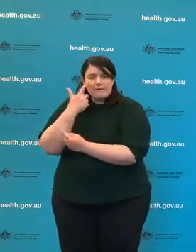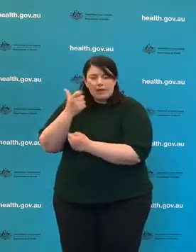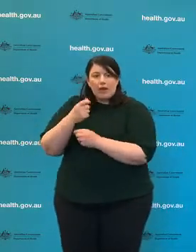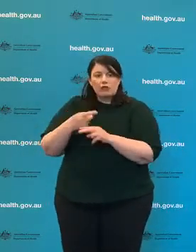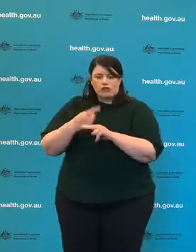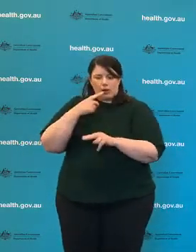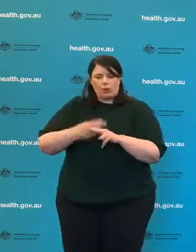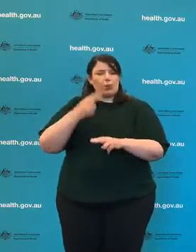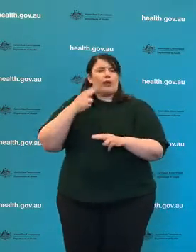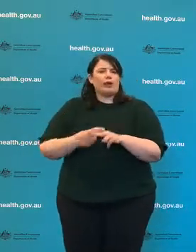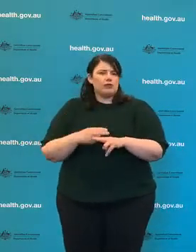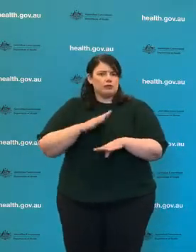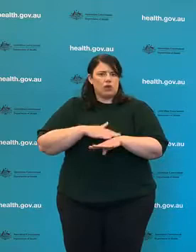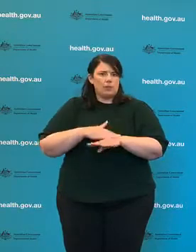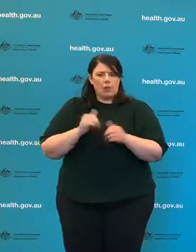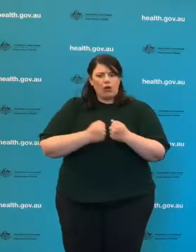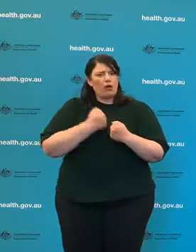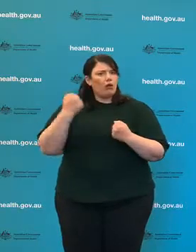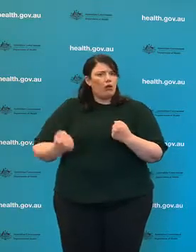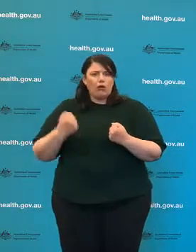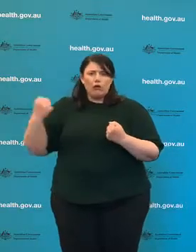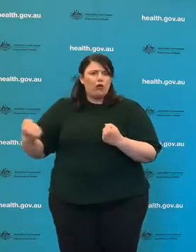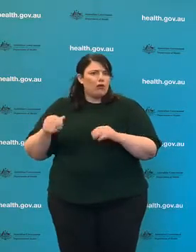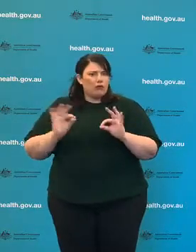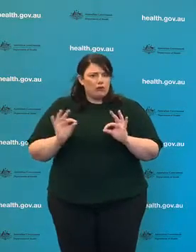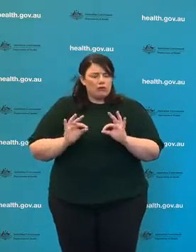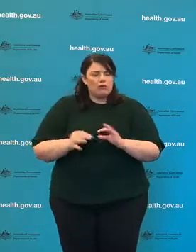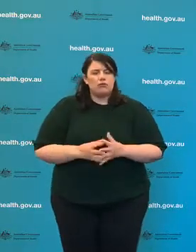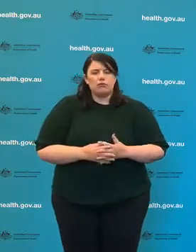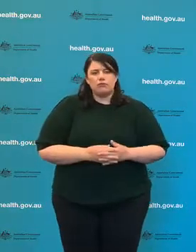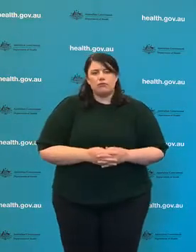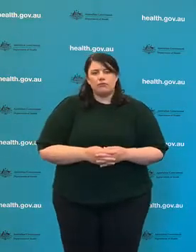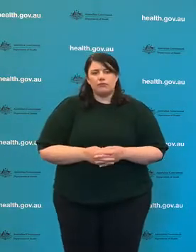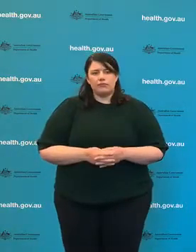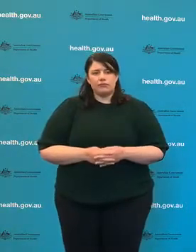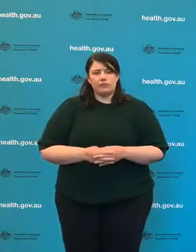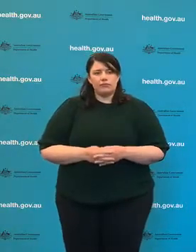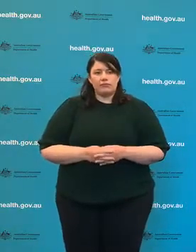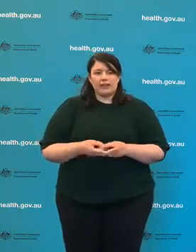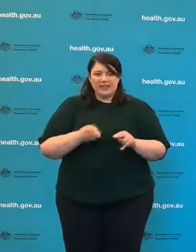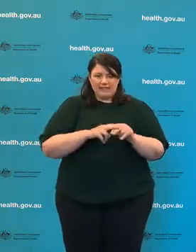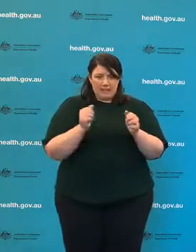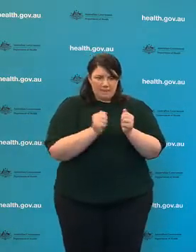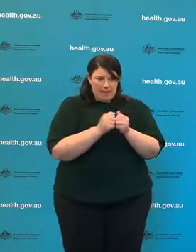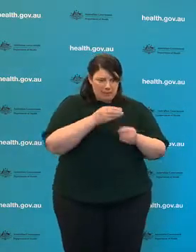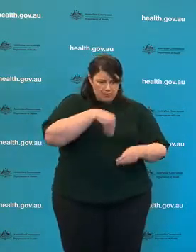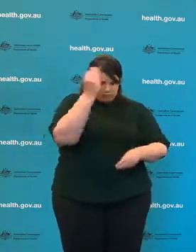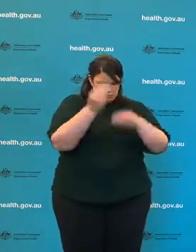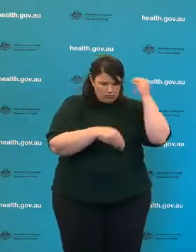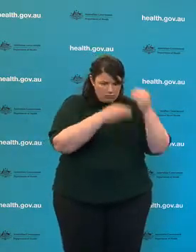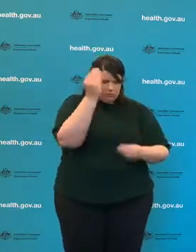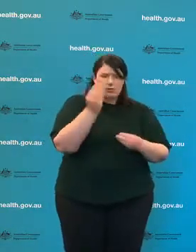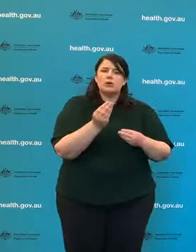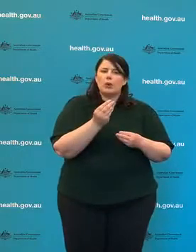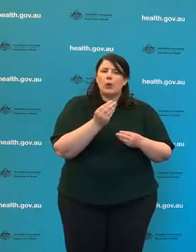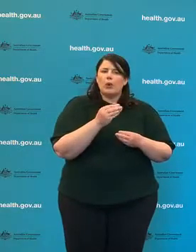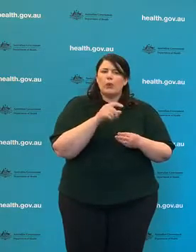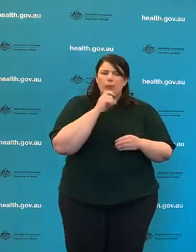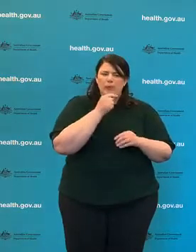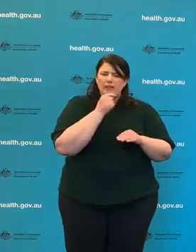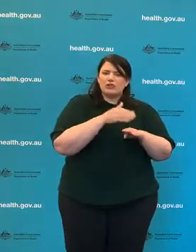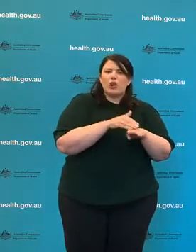efficient as possible. And clearly, if you've got a paper-based system, there are certain efficiencies that you'll get